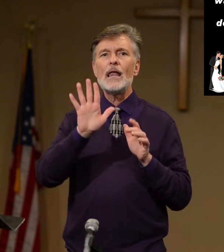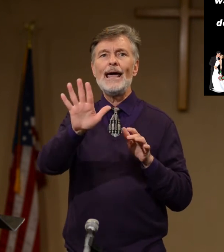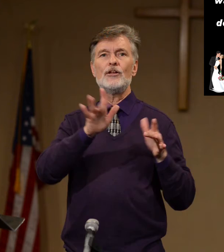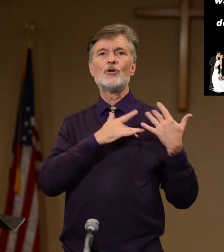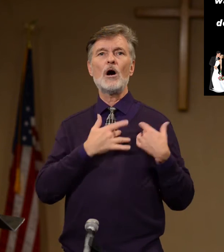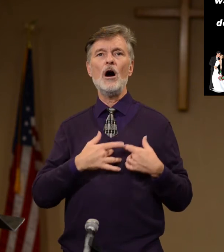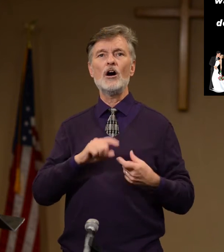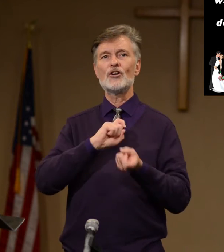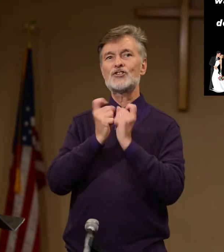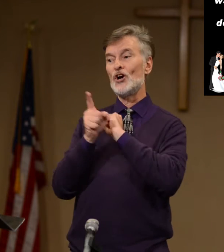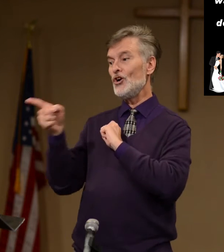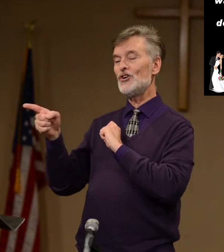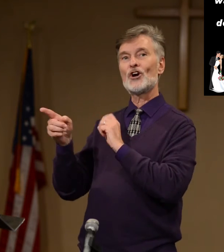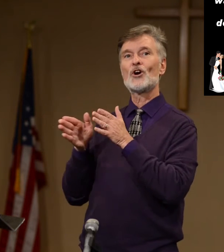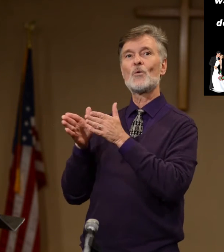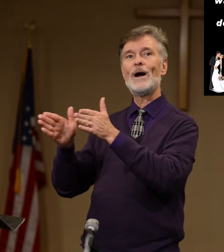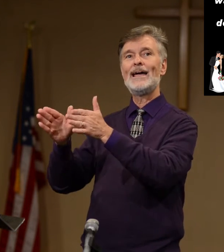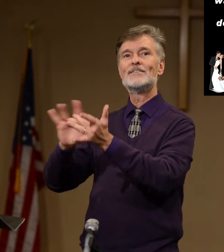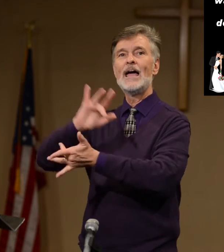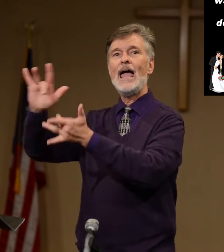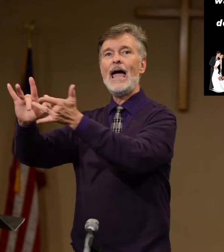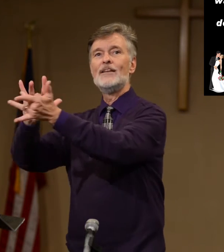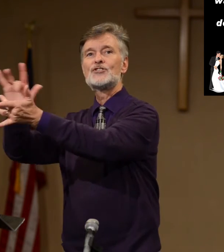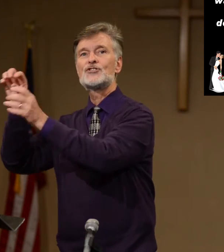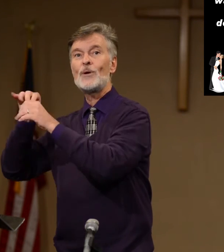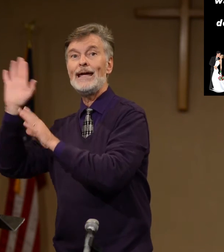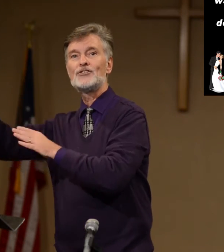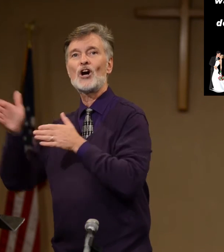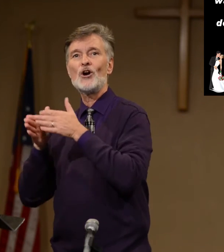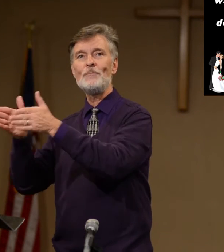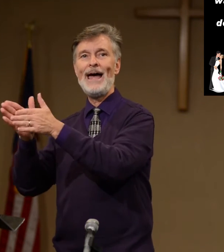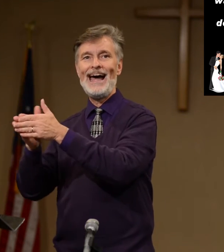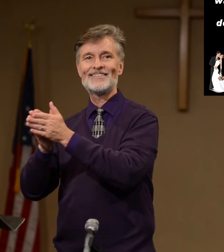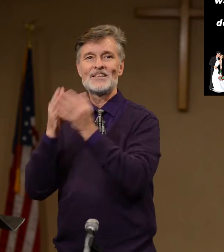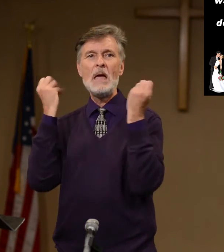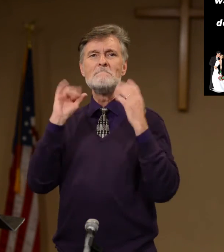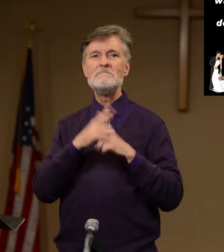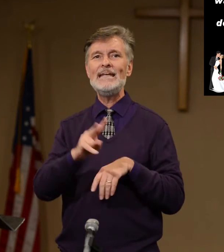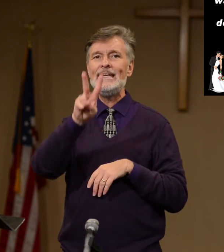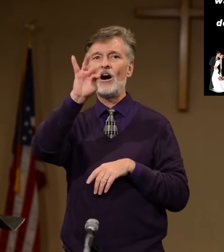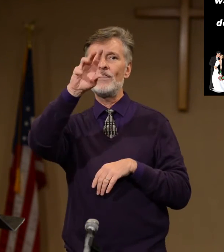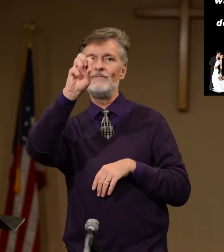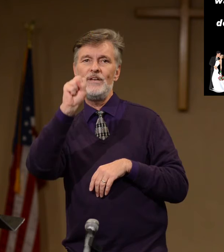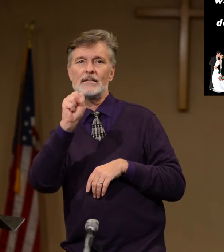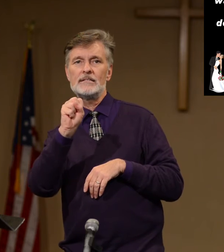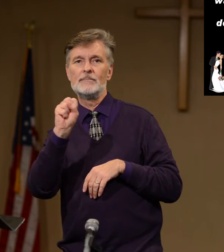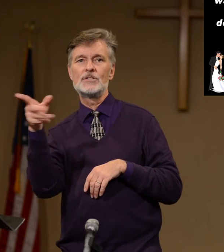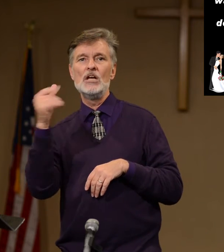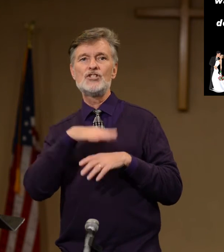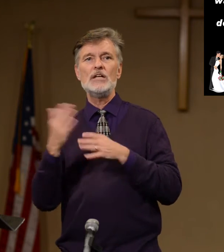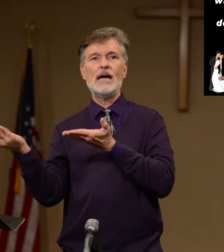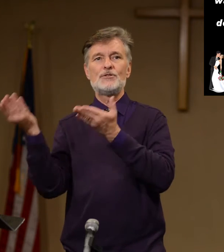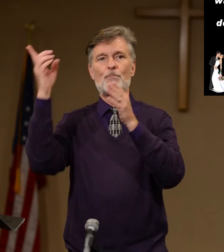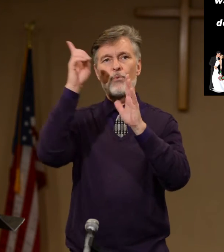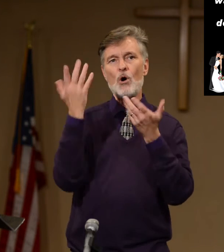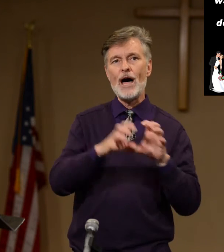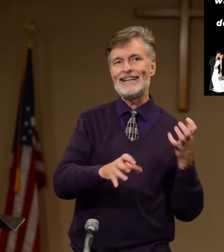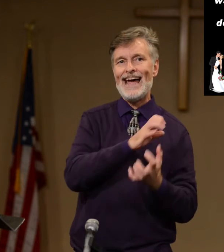let your heart turn to her ways and stray into her paths. Many are the victims she has brought